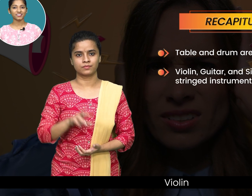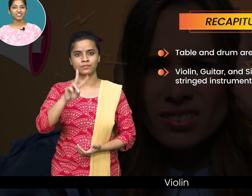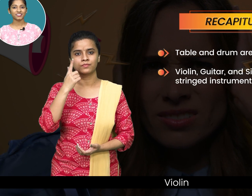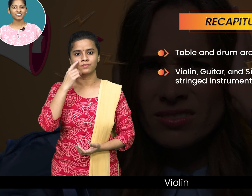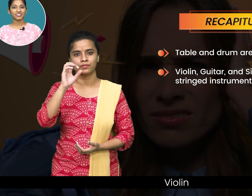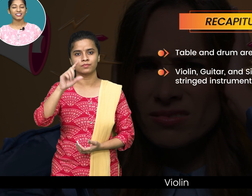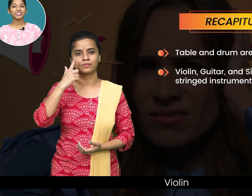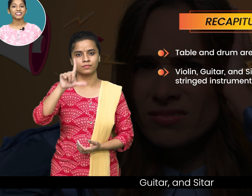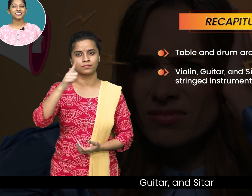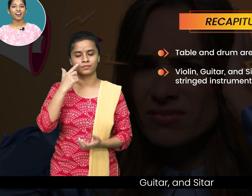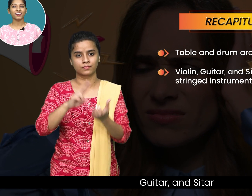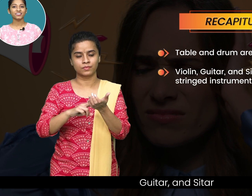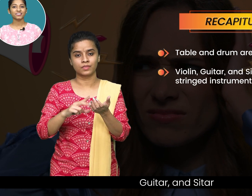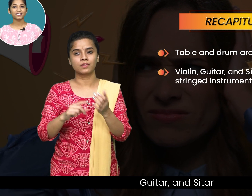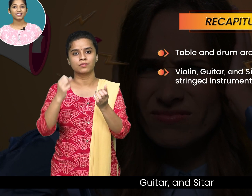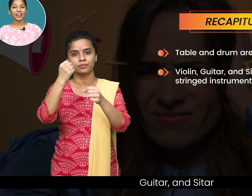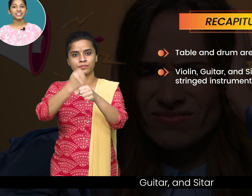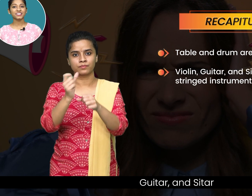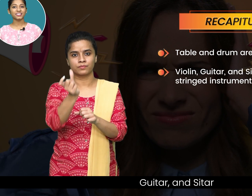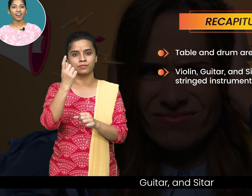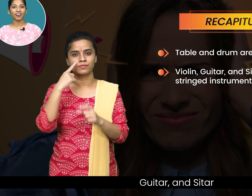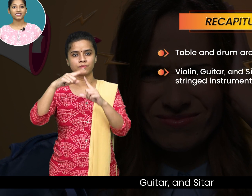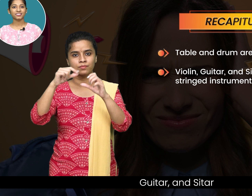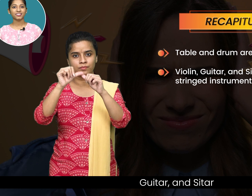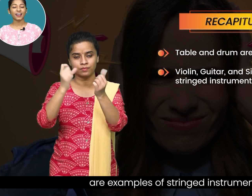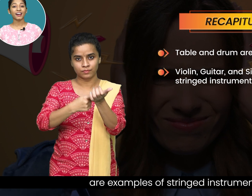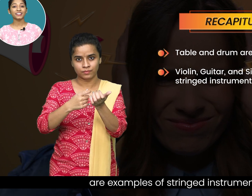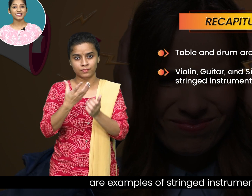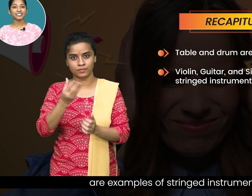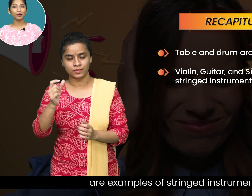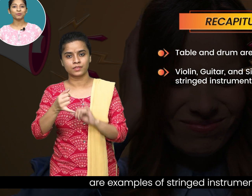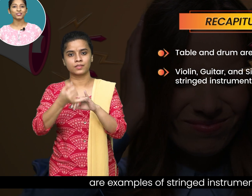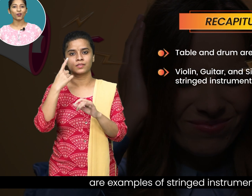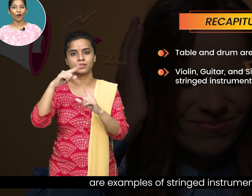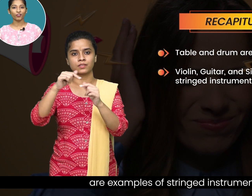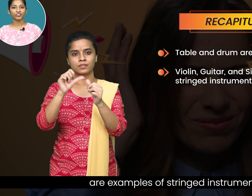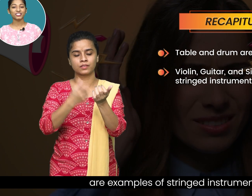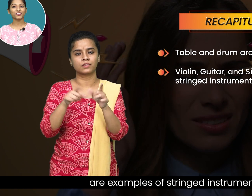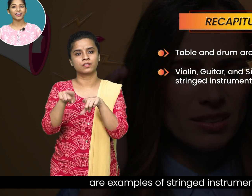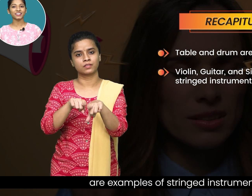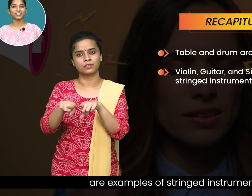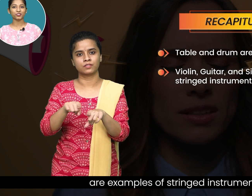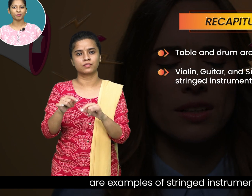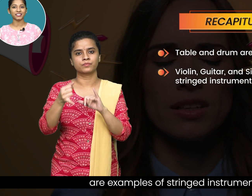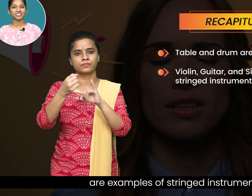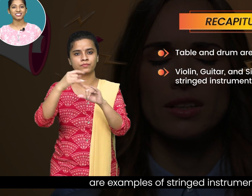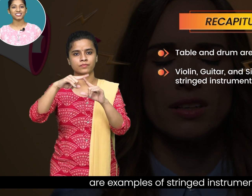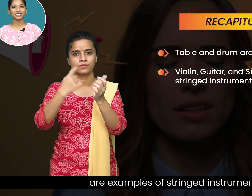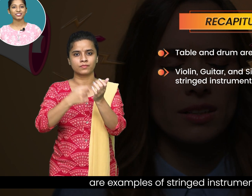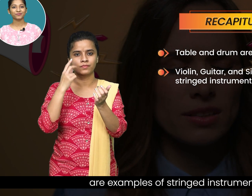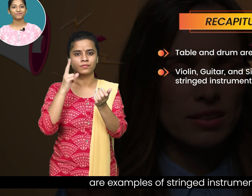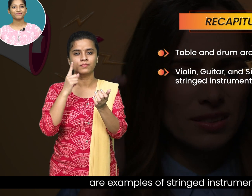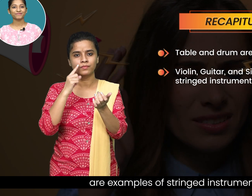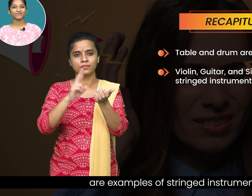Violin, guitar, and sitar are examples of stringed